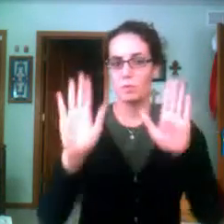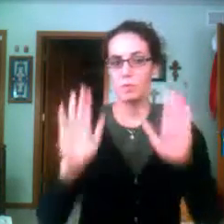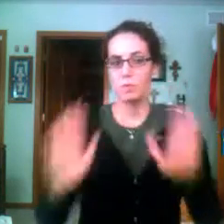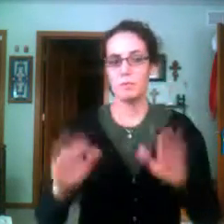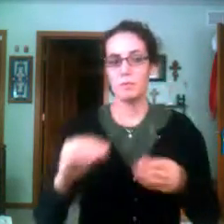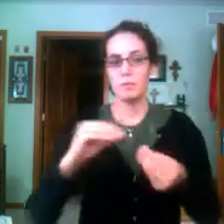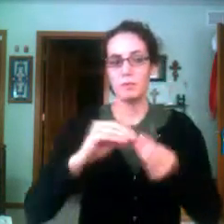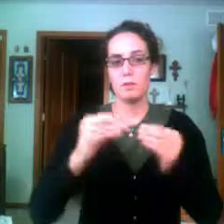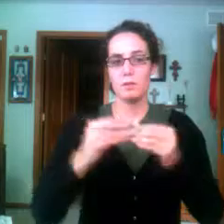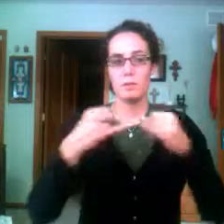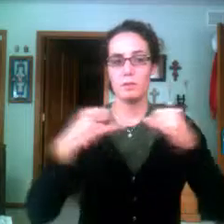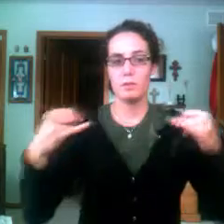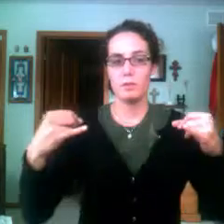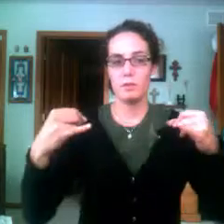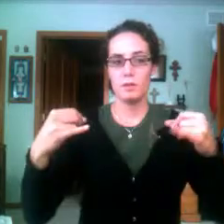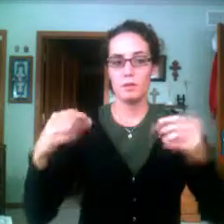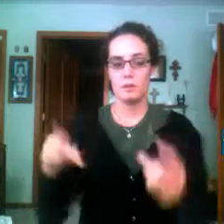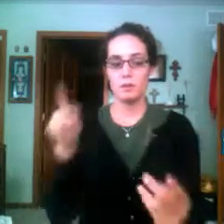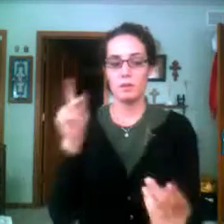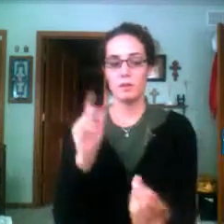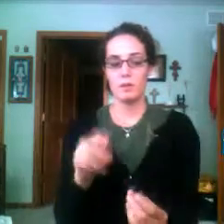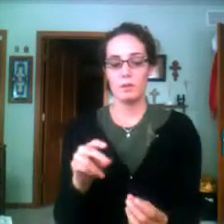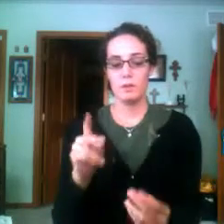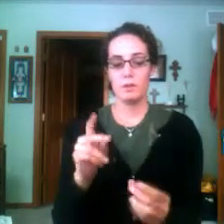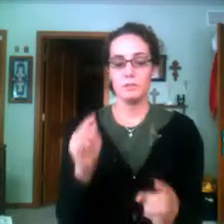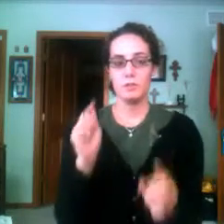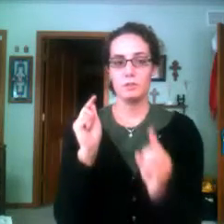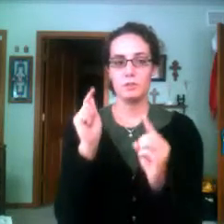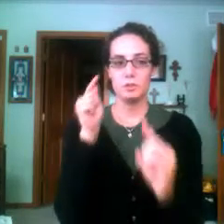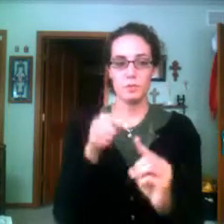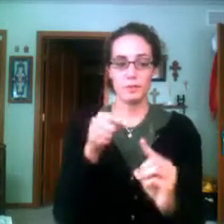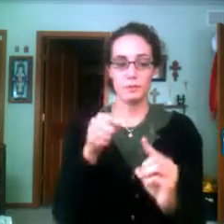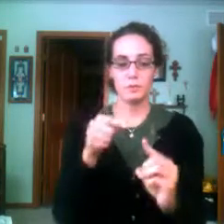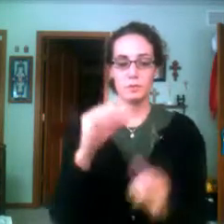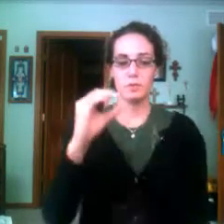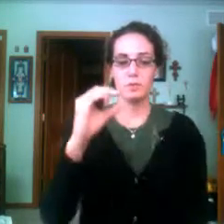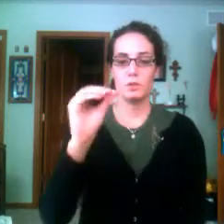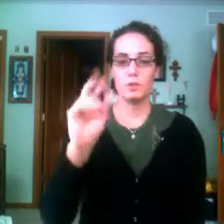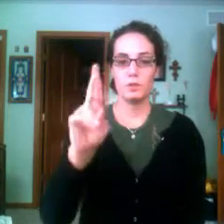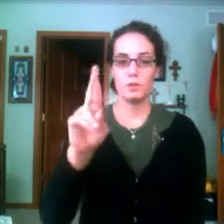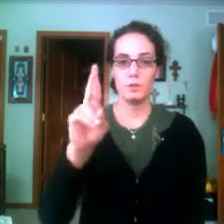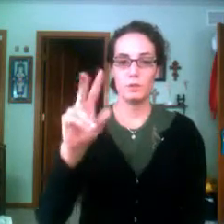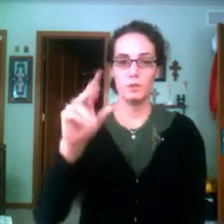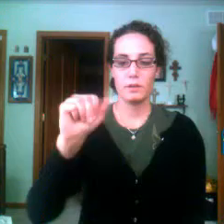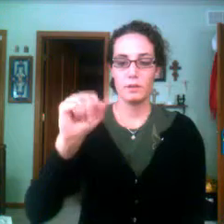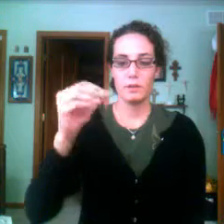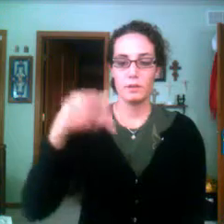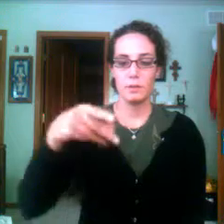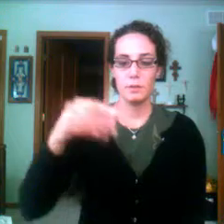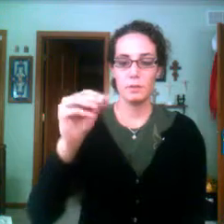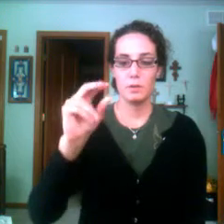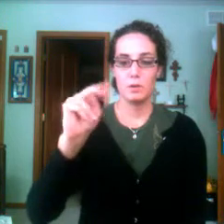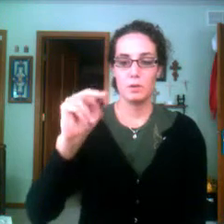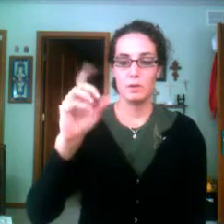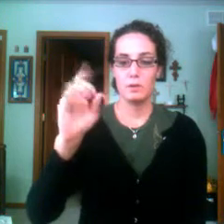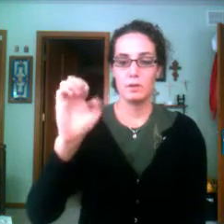what's called a direct correspondence between numbers, which I have right here in my hand, and number line. So, for